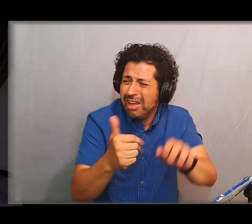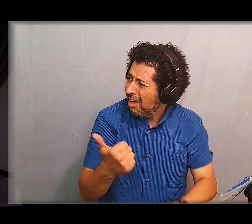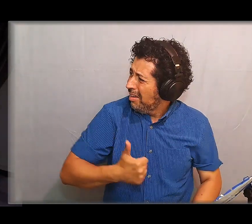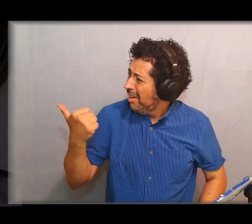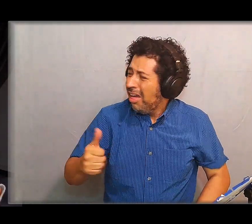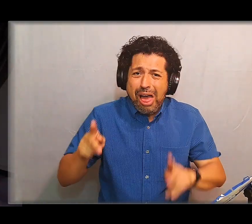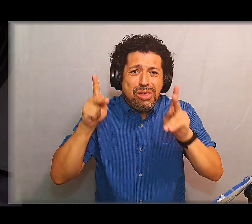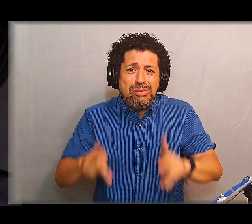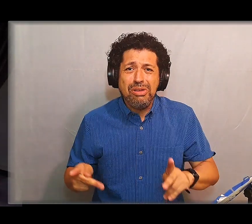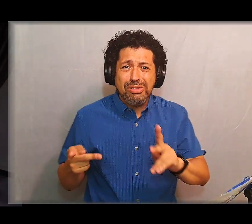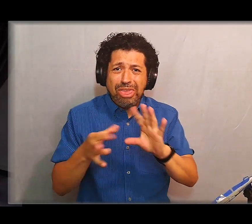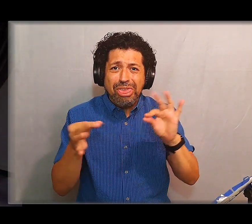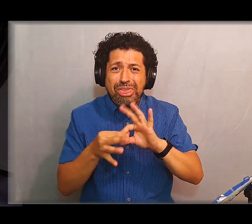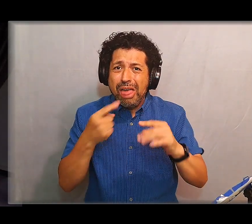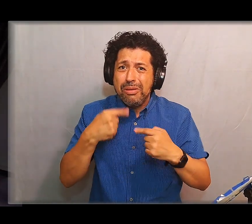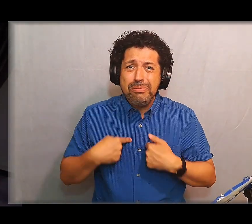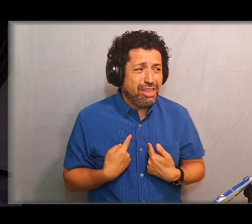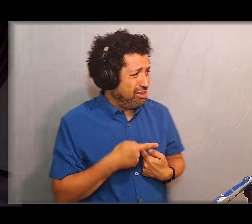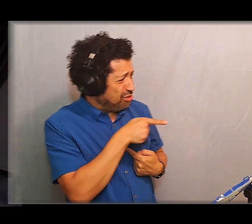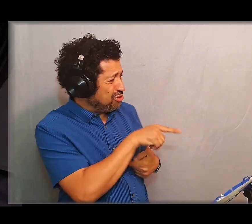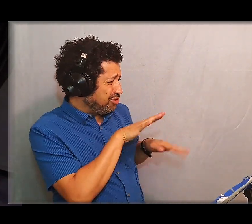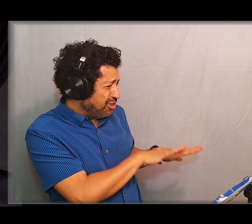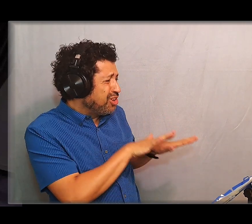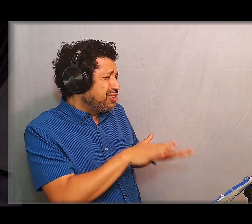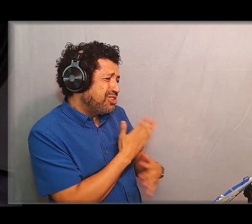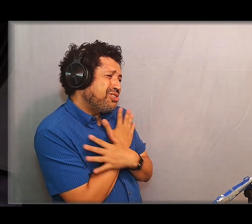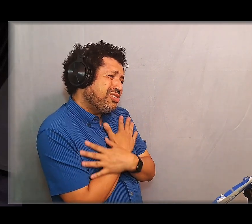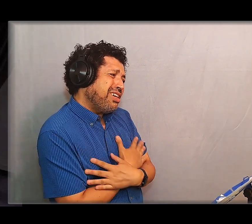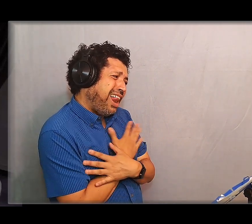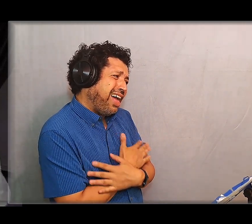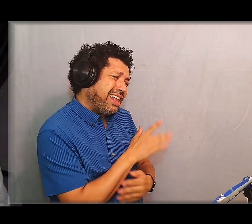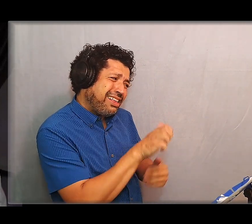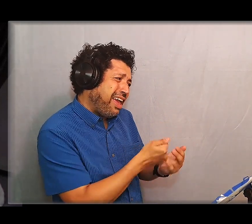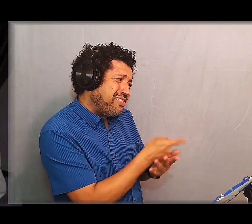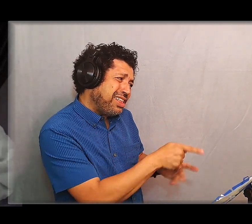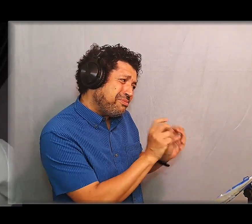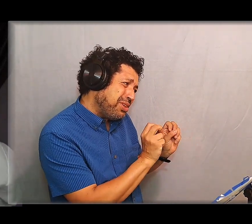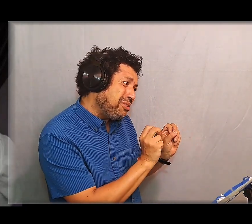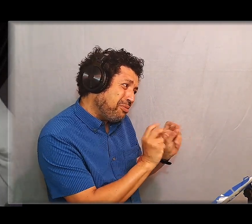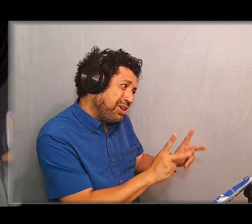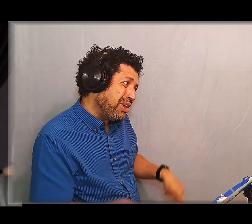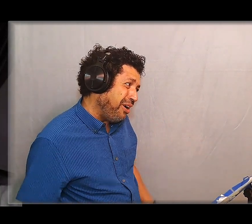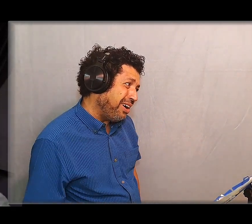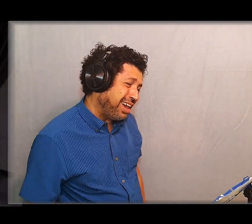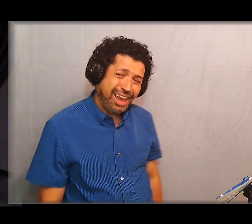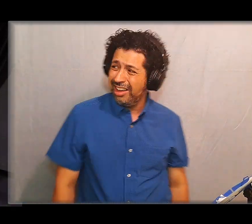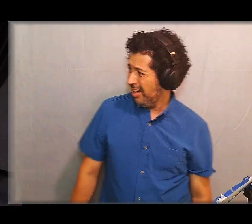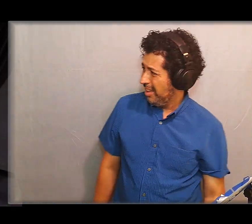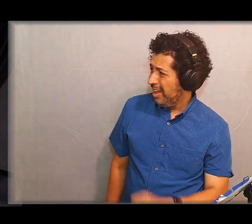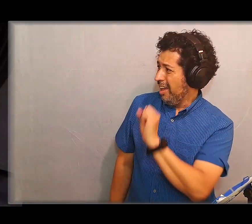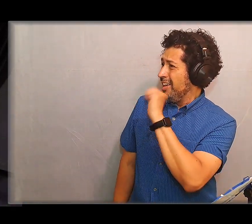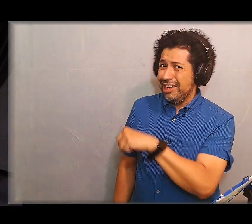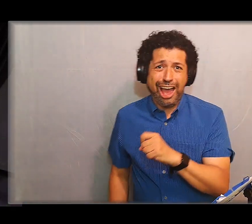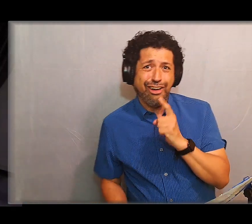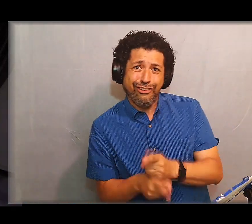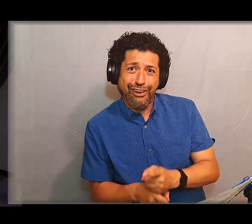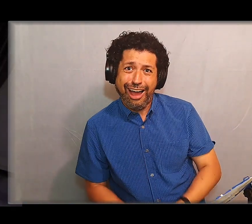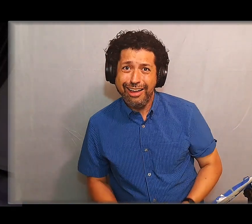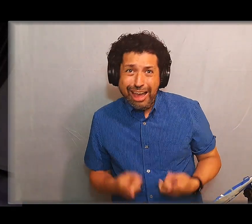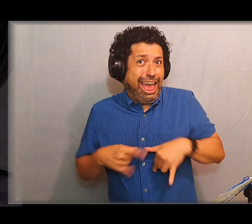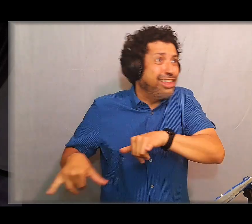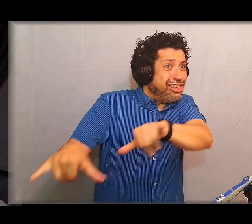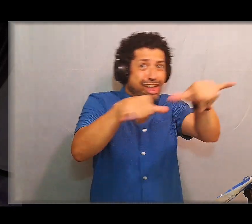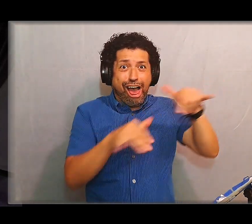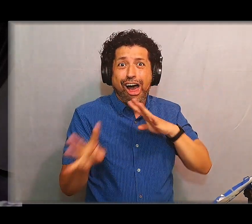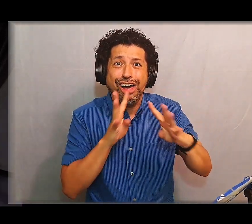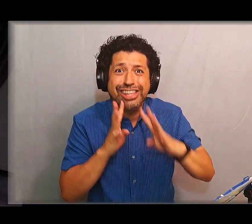look at that? Another person telling me that I should just relax. Calm down and take it easy, everything will be okay. Yeah, sure,